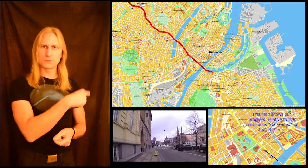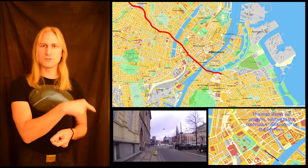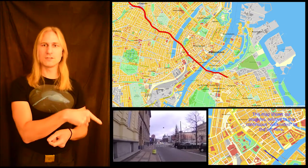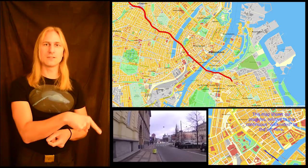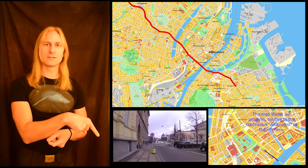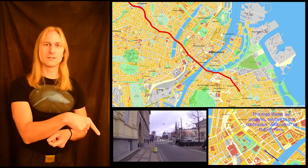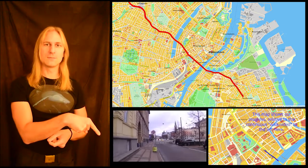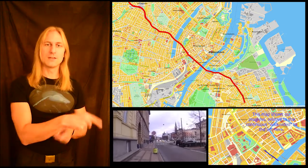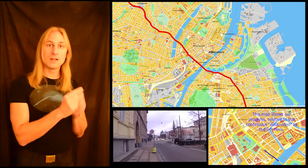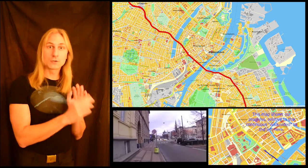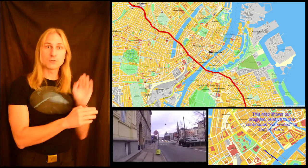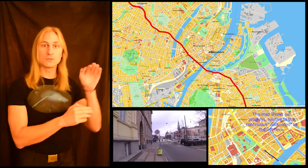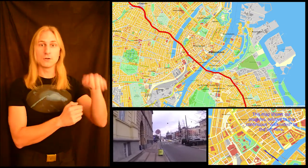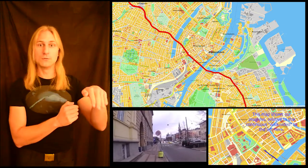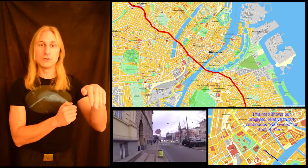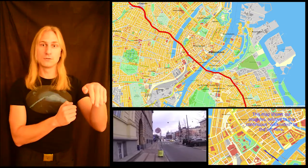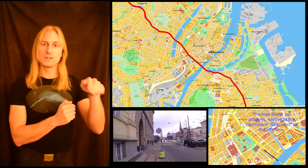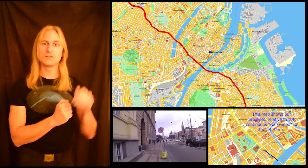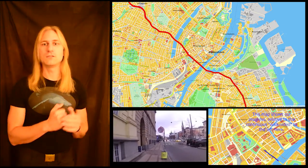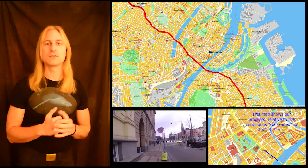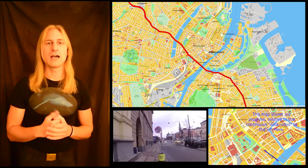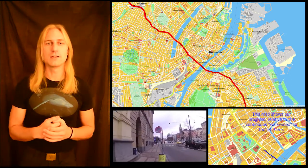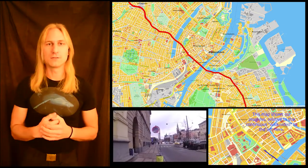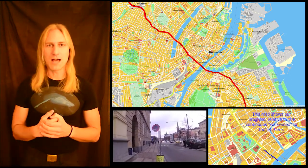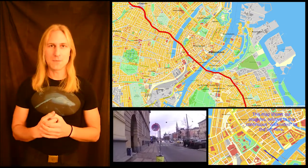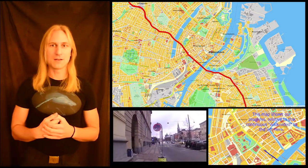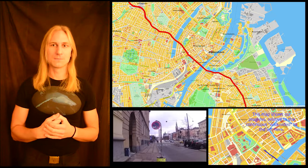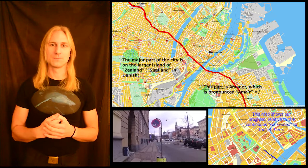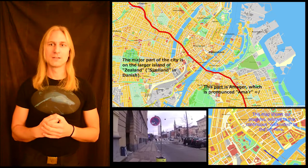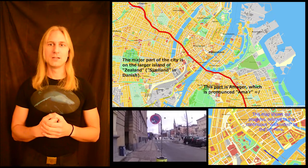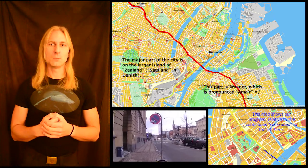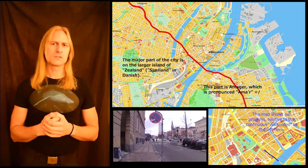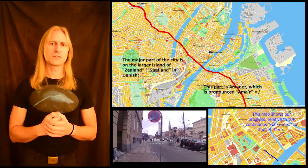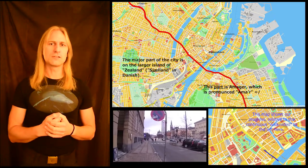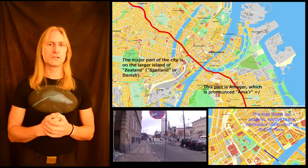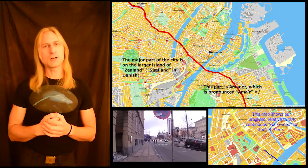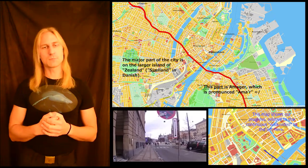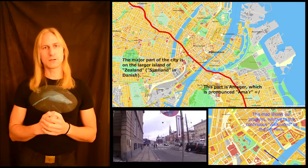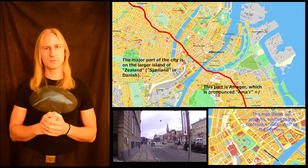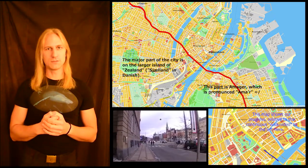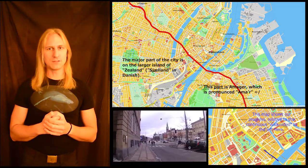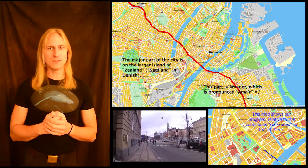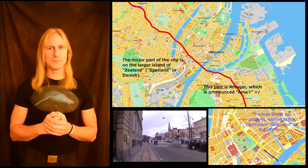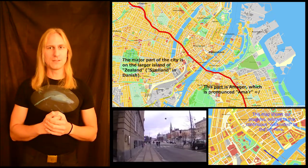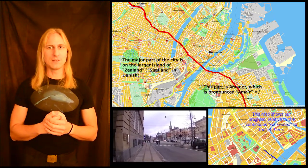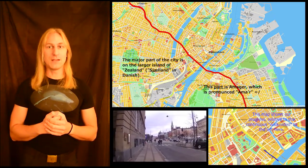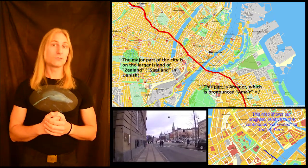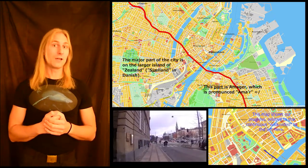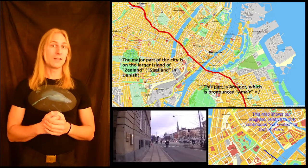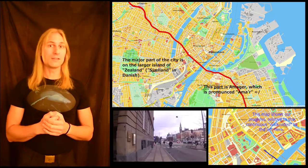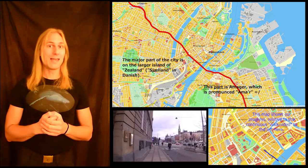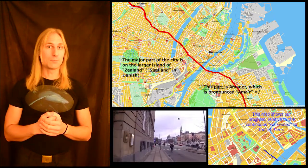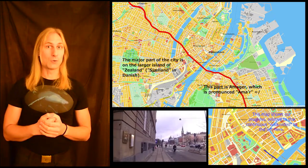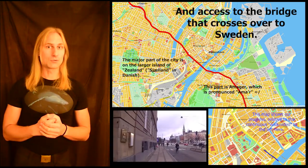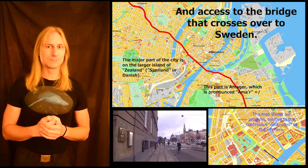straight through the city centre and crosses over to the adjacent island of Amager, which contains a large part of the city as